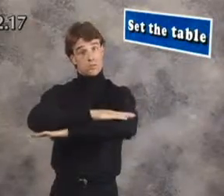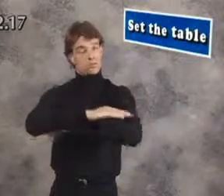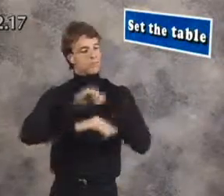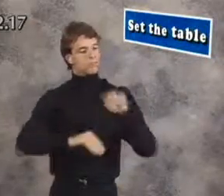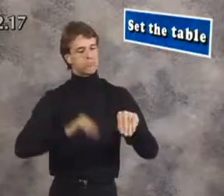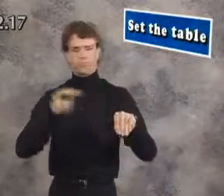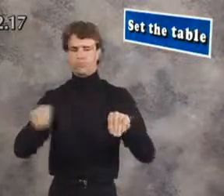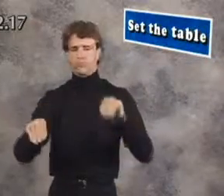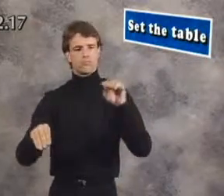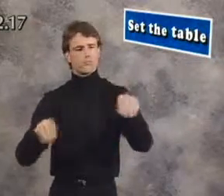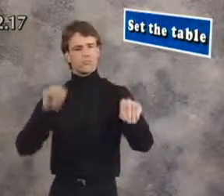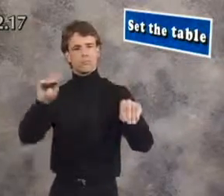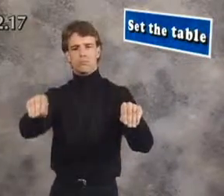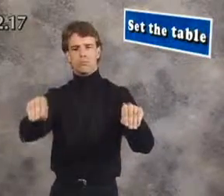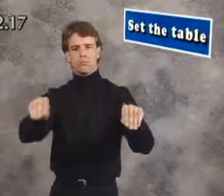Set the table.